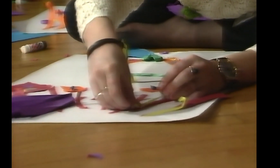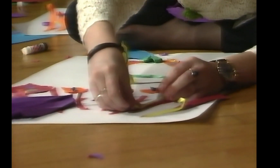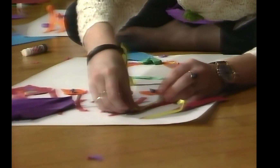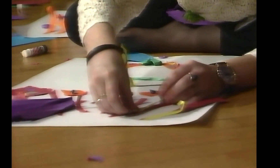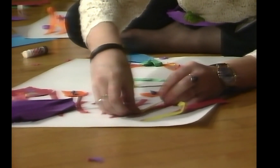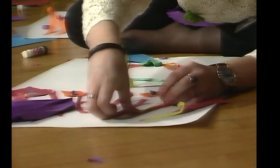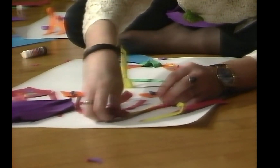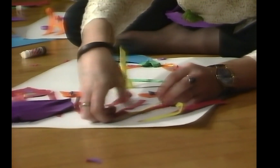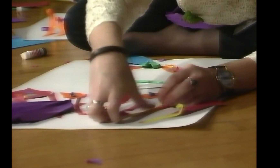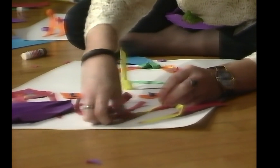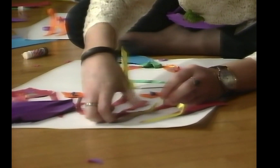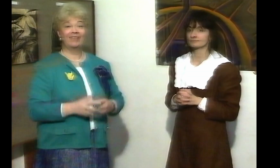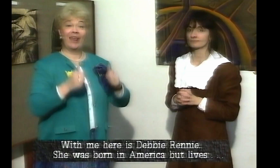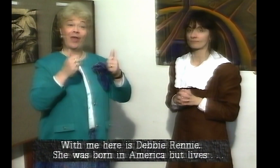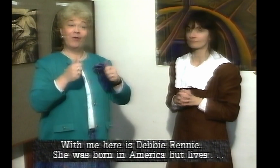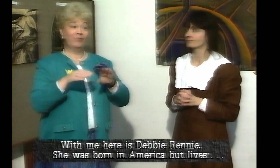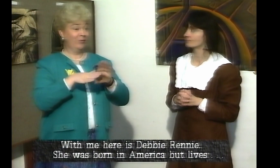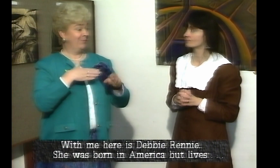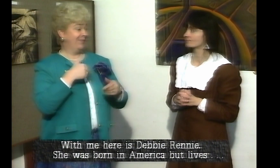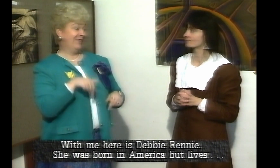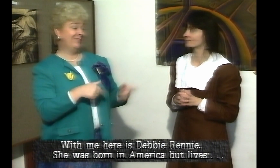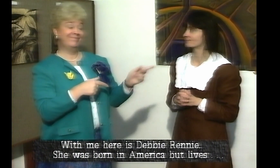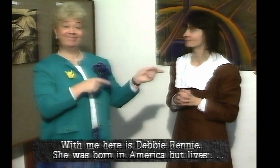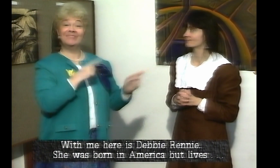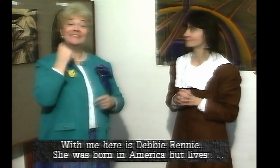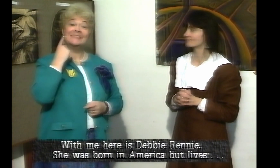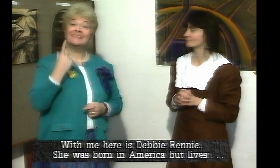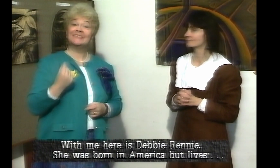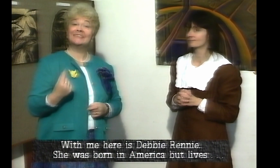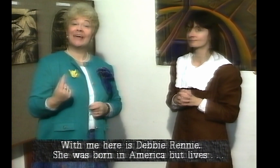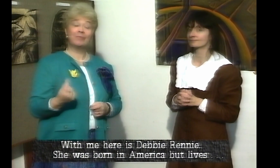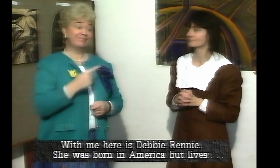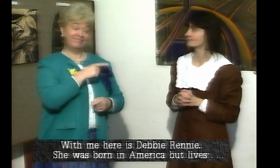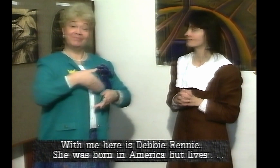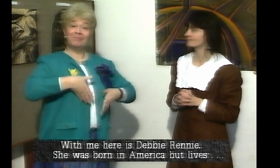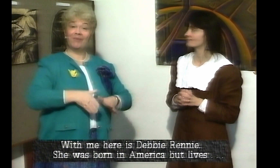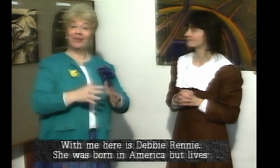There was a great feeling of enthusiasm as they all worked together.